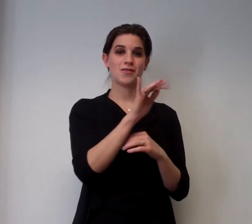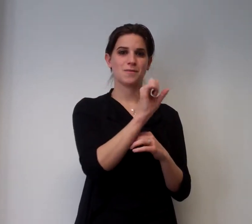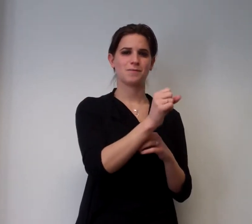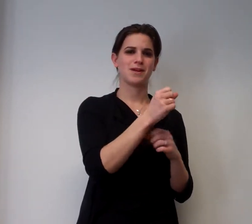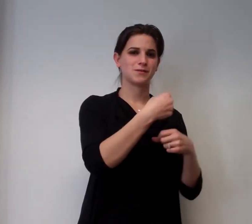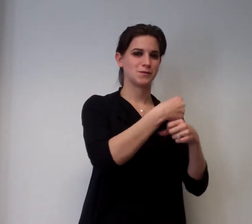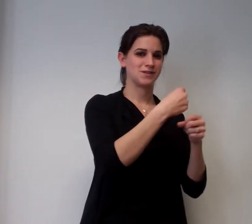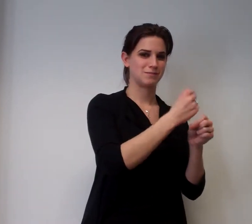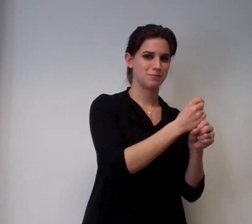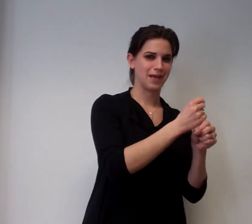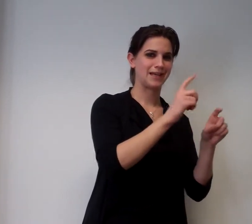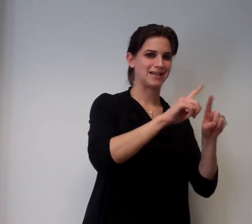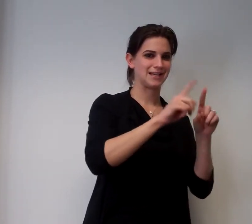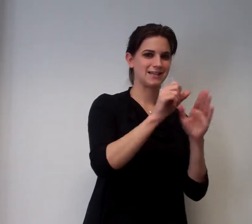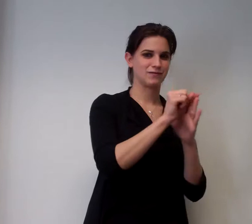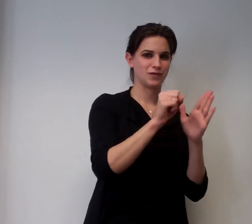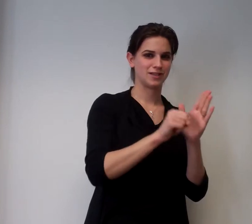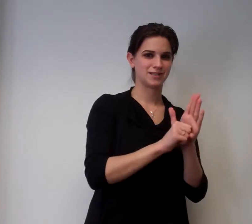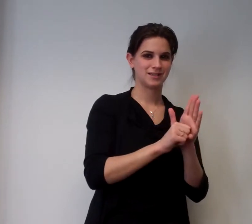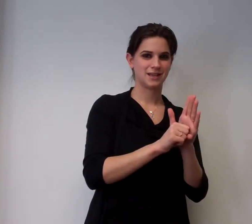interstate commerce. Or they use gasoline that's